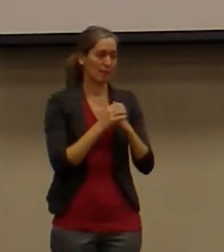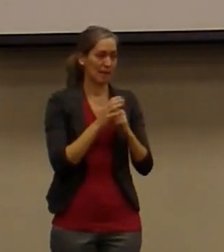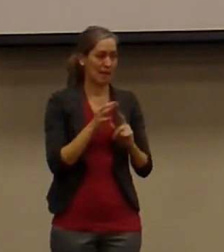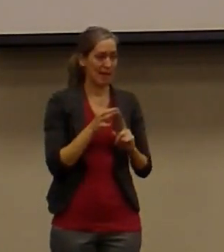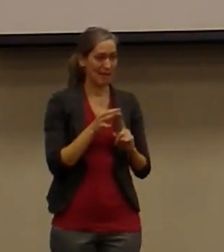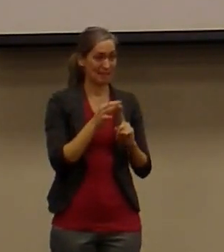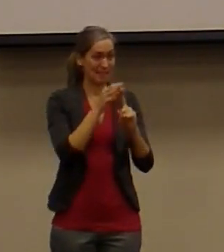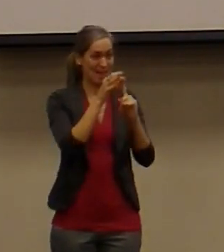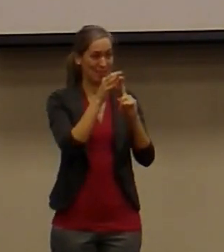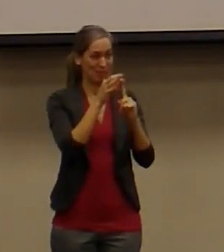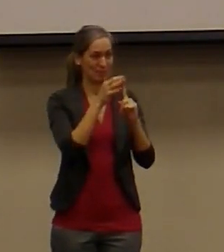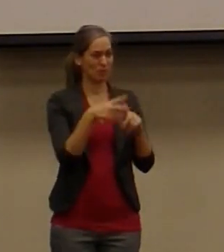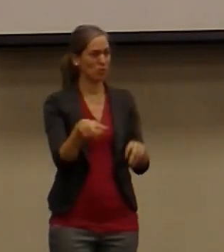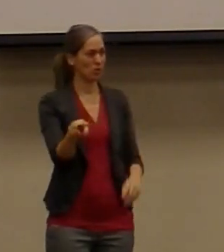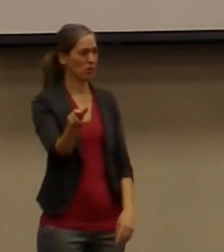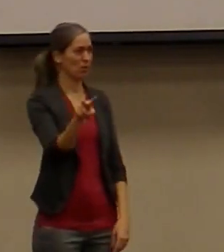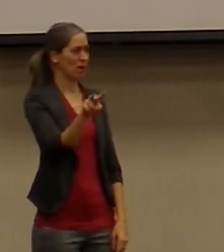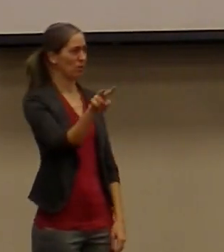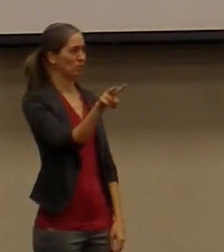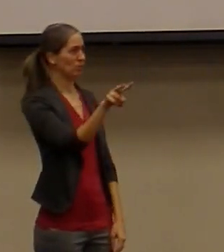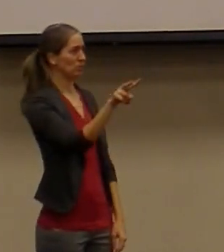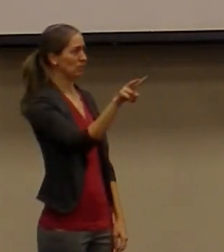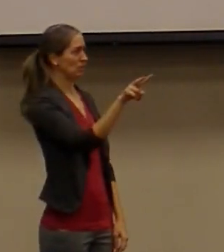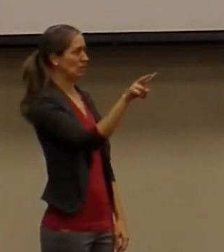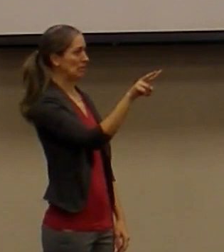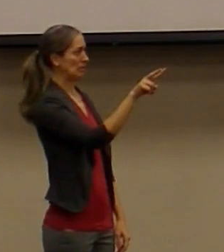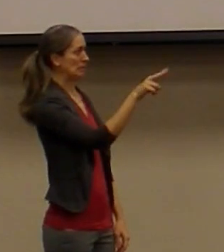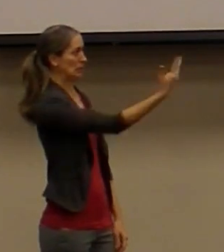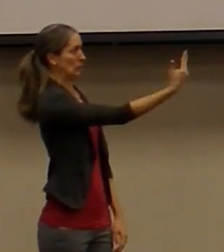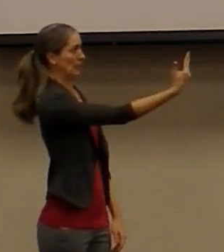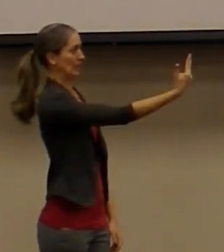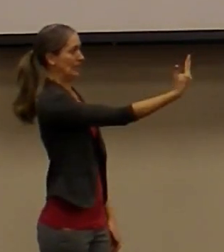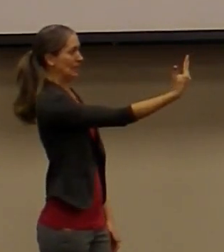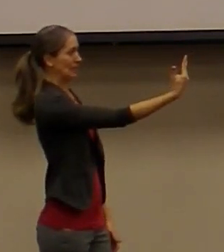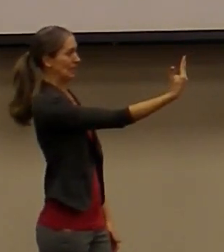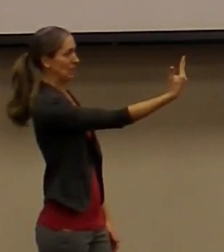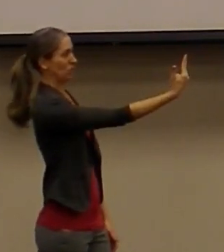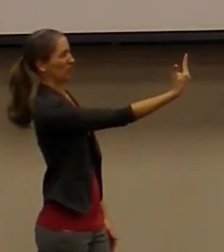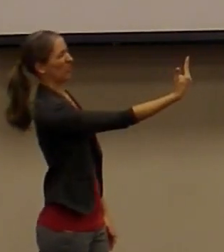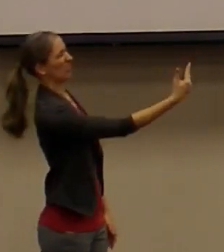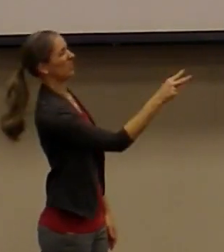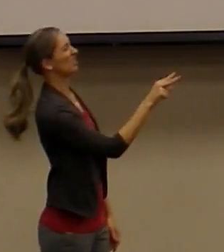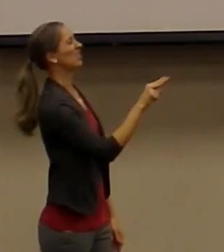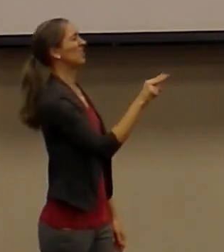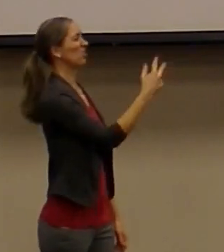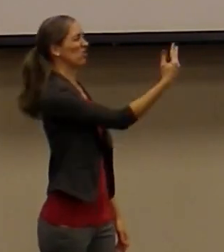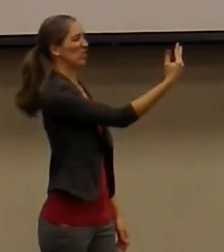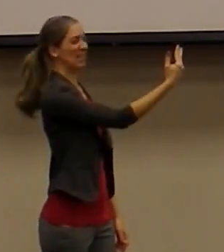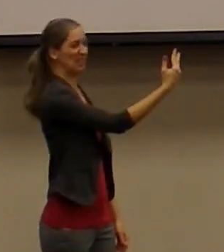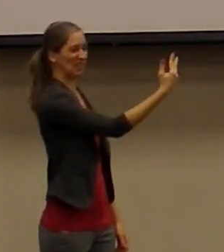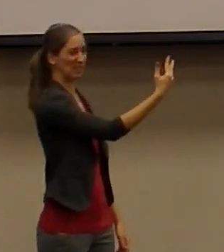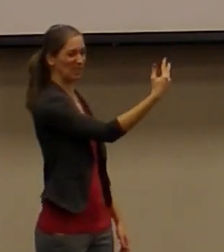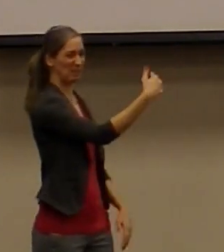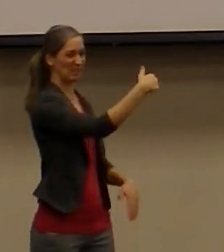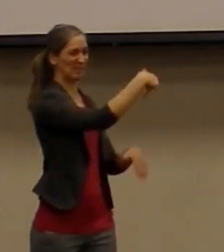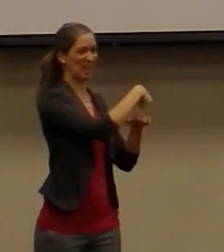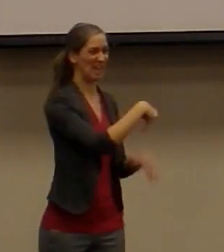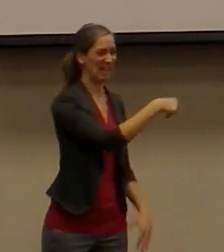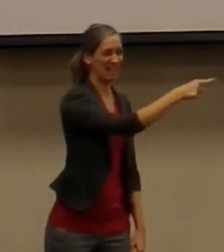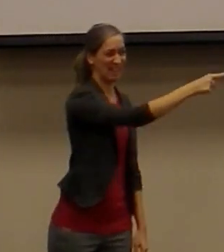Except when you look around, there's 3 men over there that are still standing